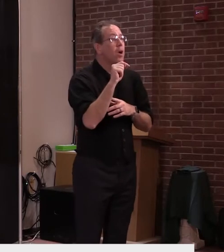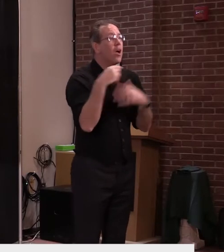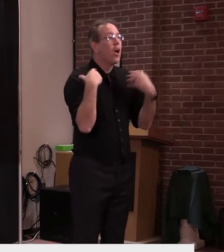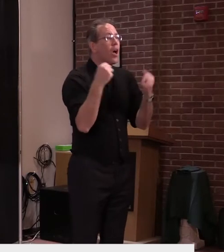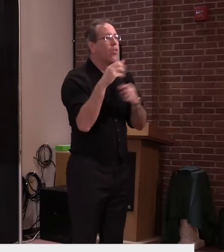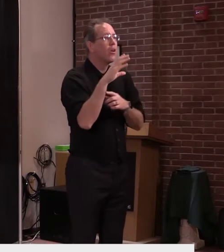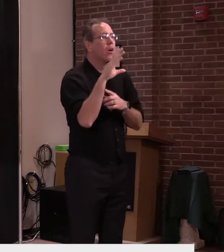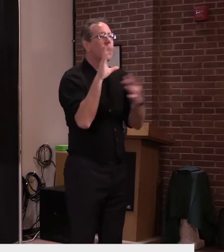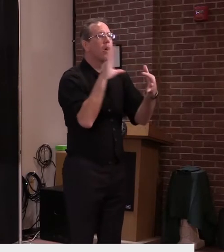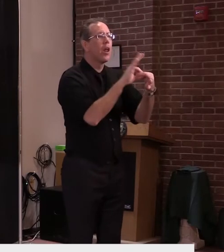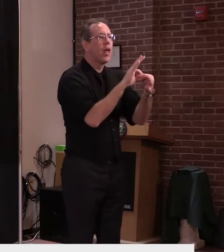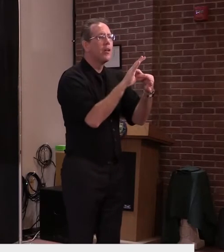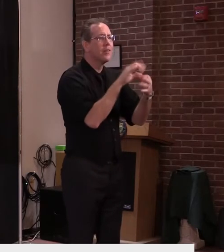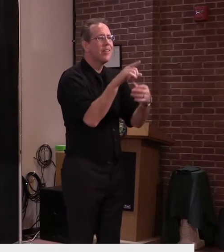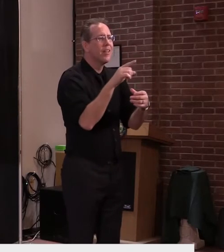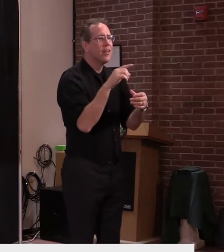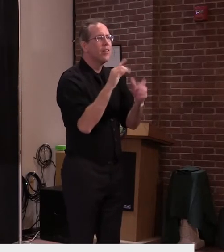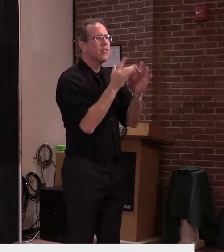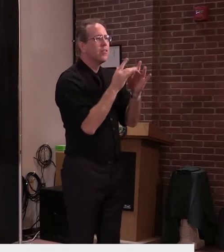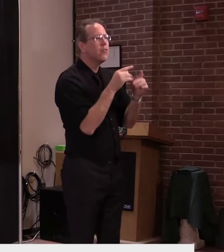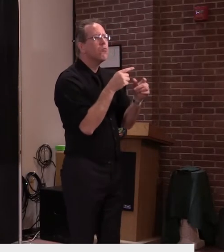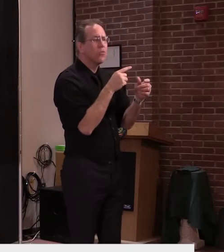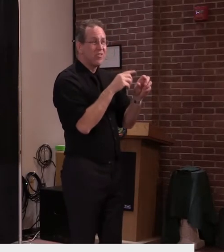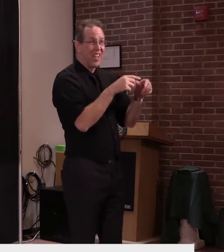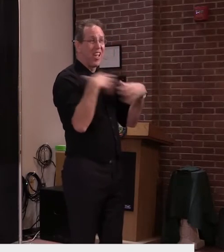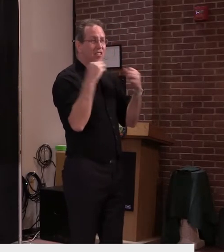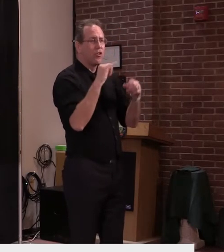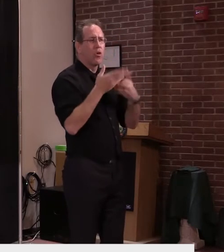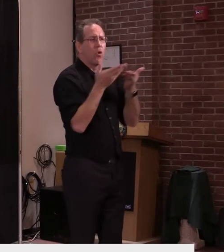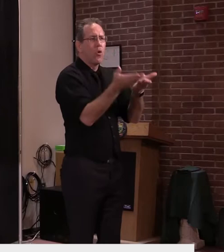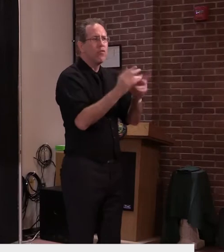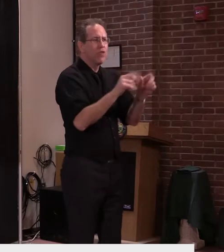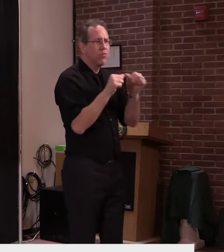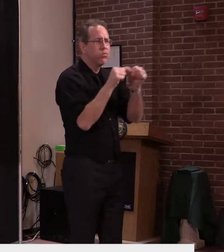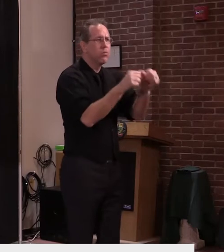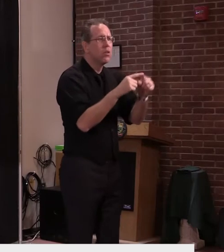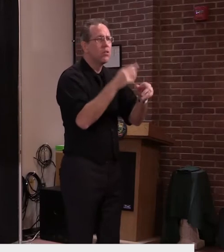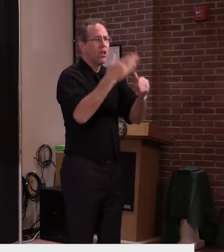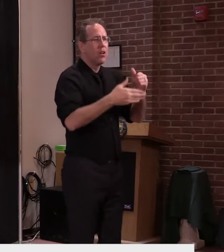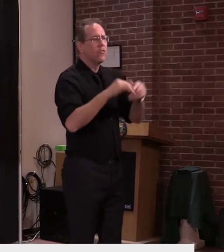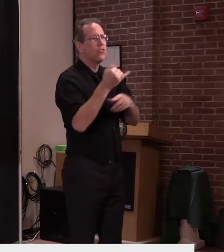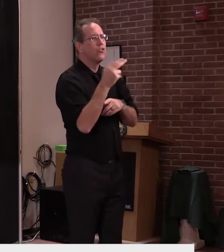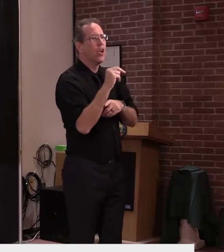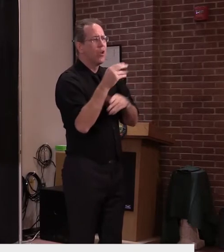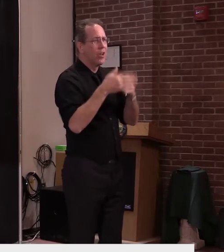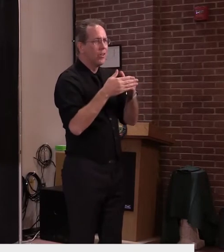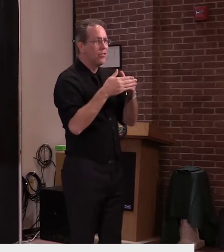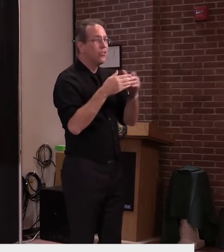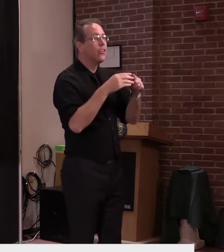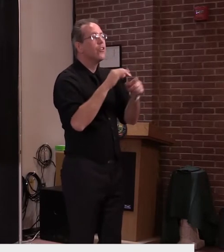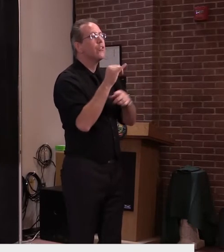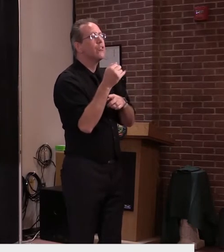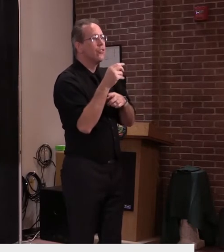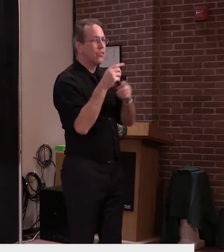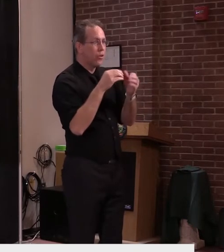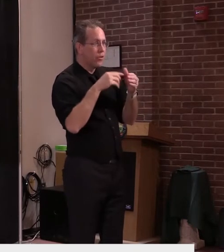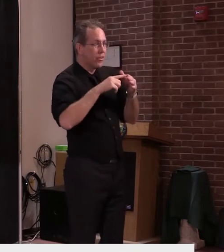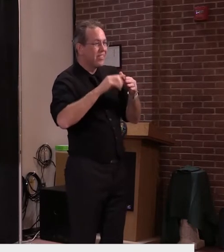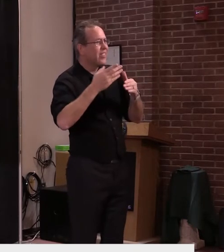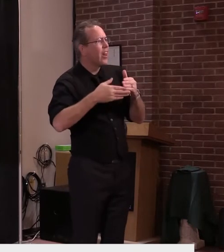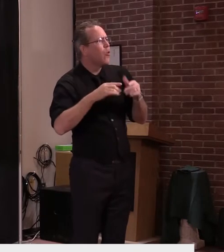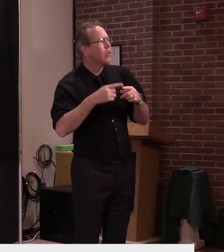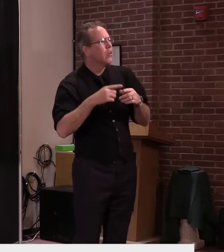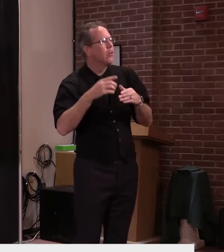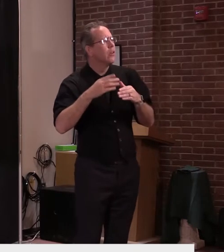15th for coverage that begins on February 1st. Our customer support center is offering expanded hours this